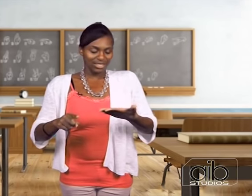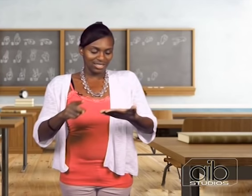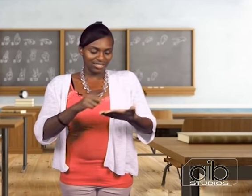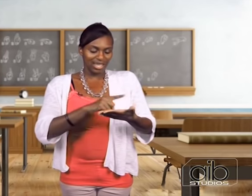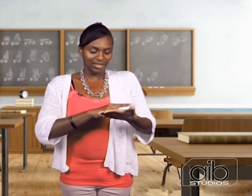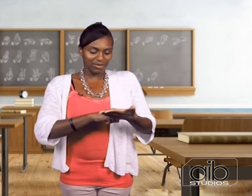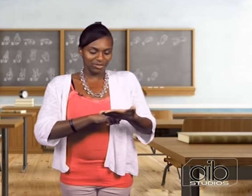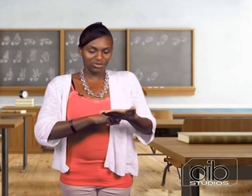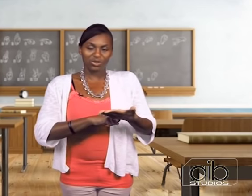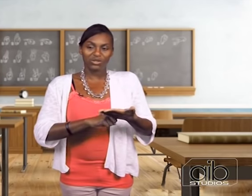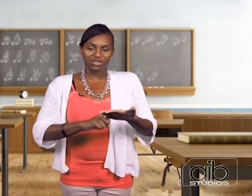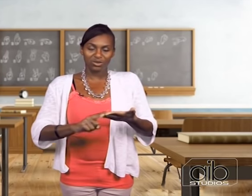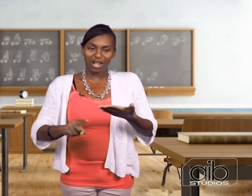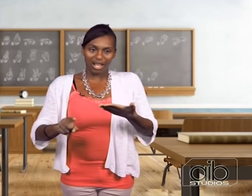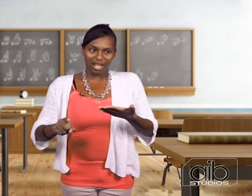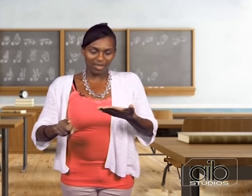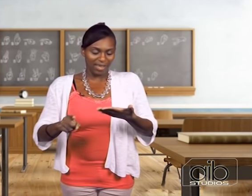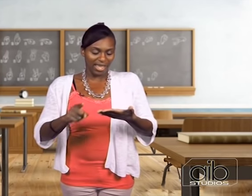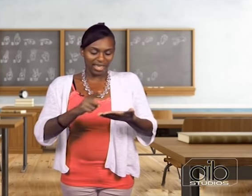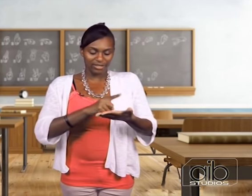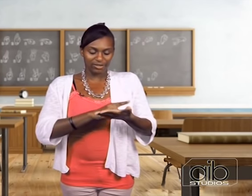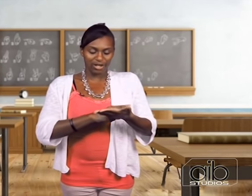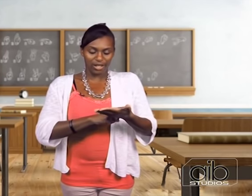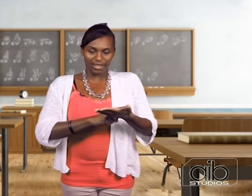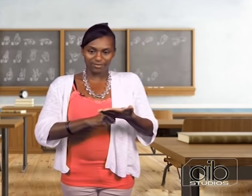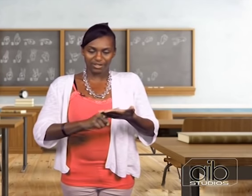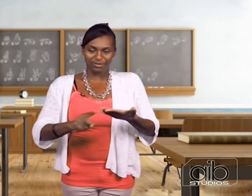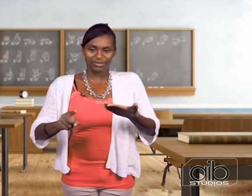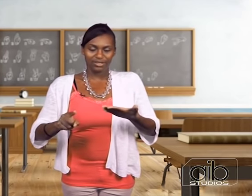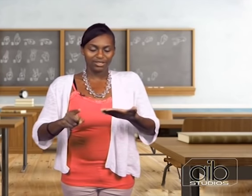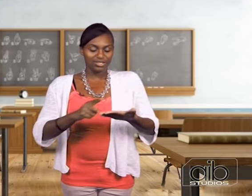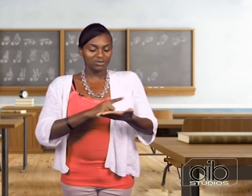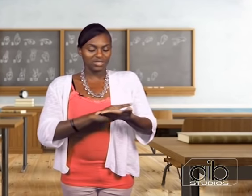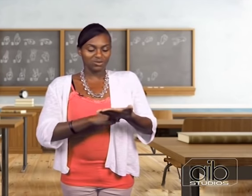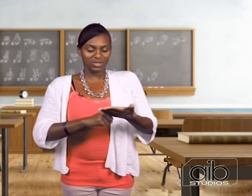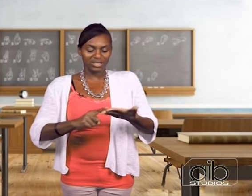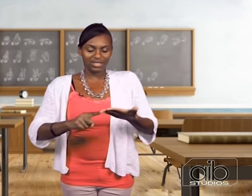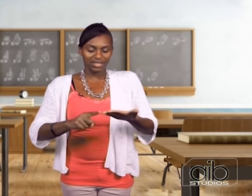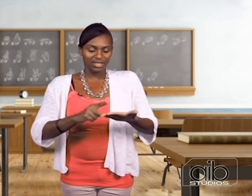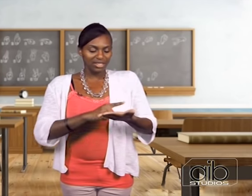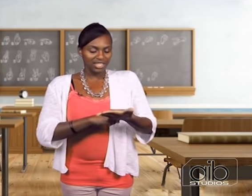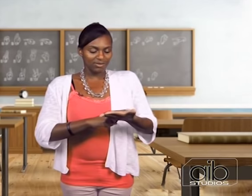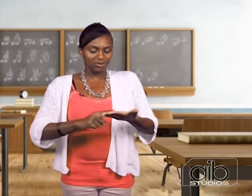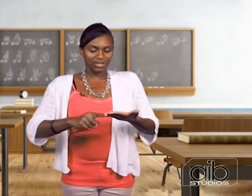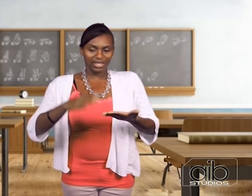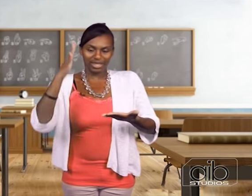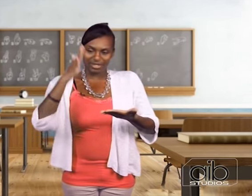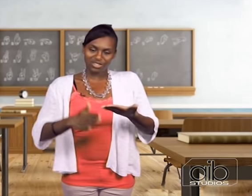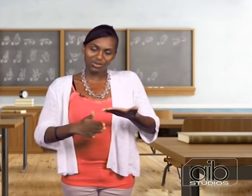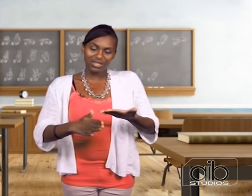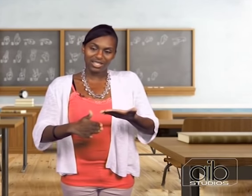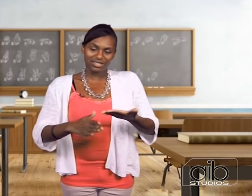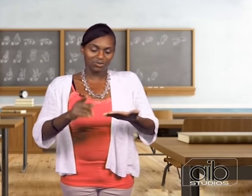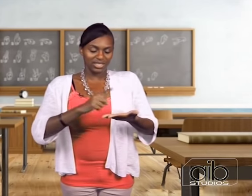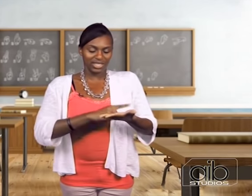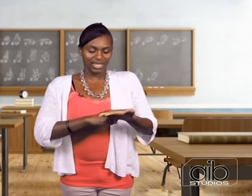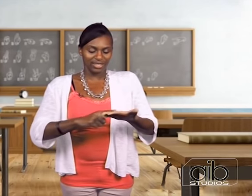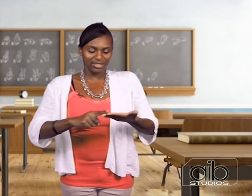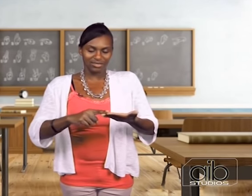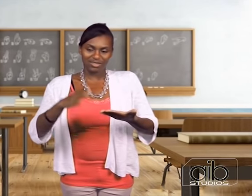It's kind of like we're scrolling through our iPad or our iPhone. This means week. If we put it into it, it's weekend. So this